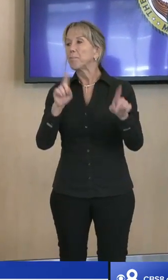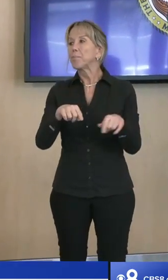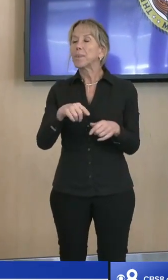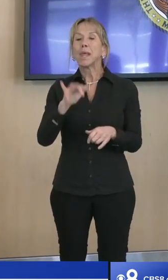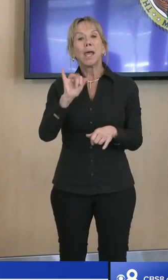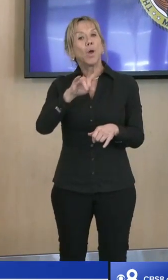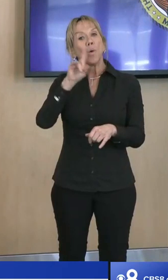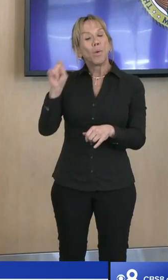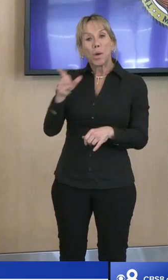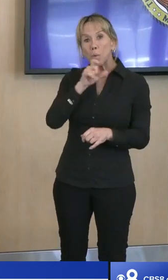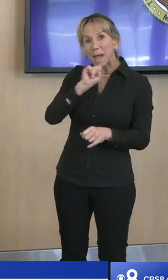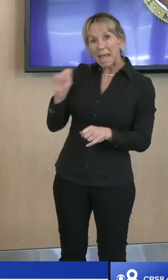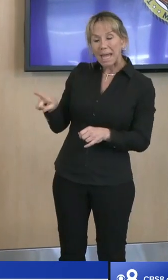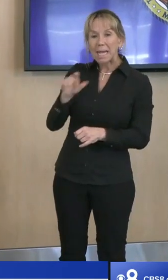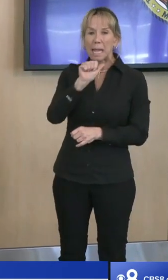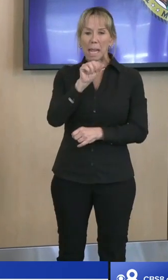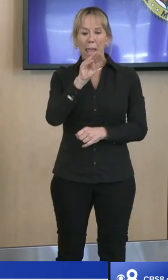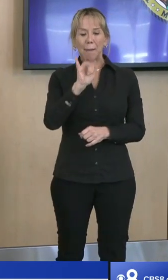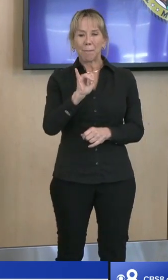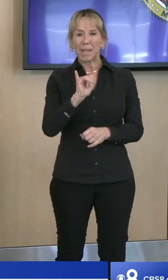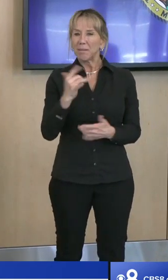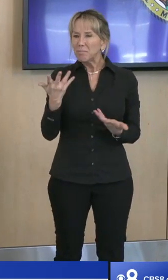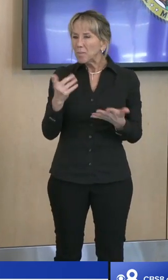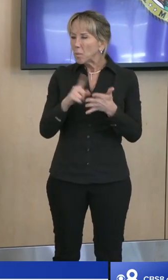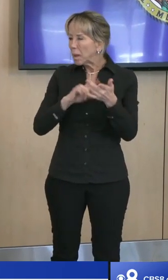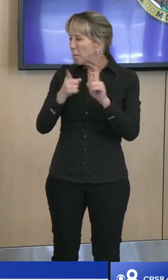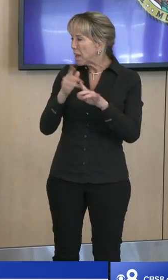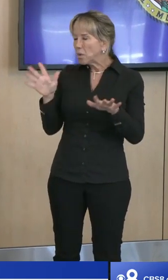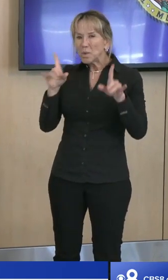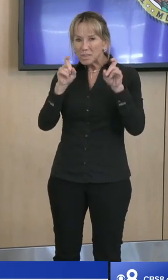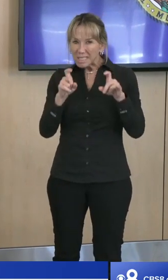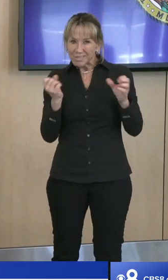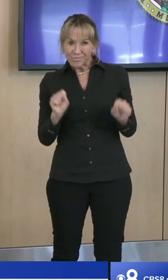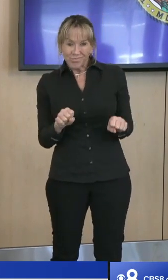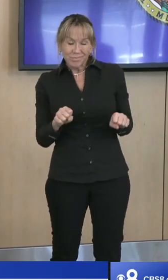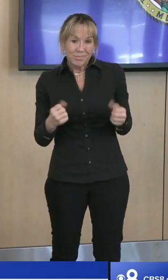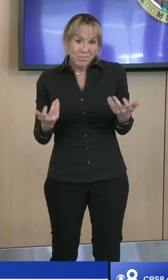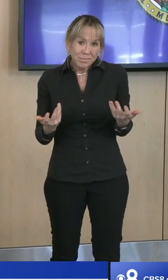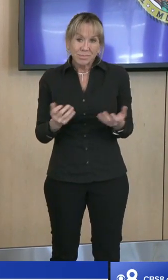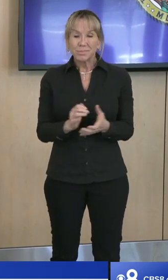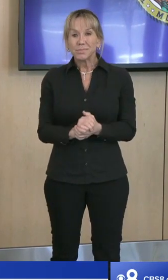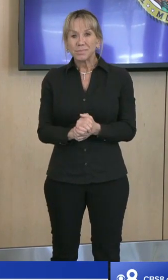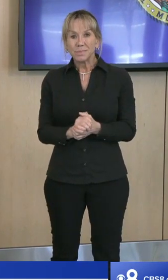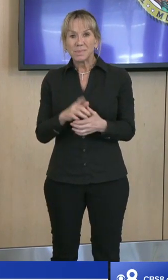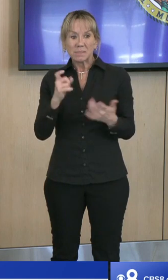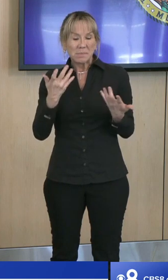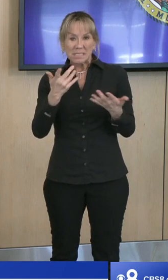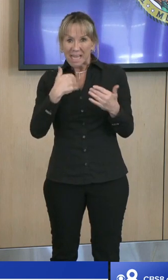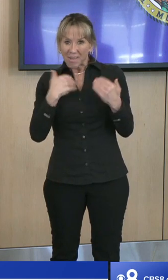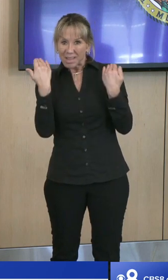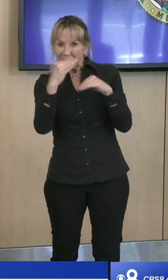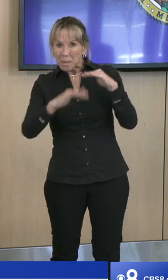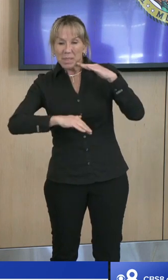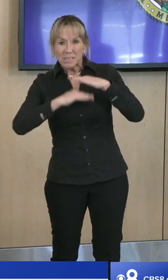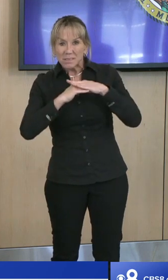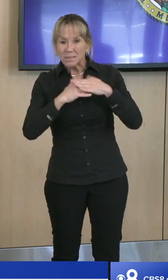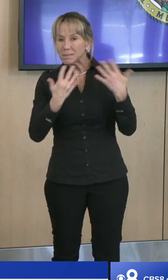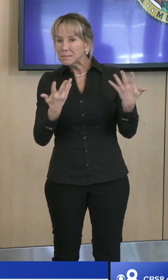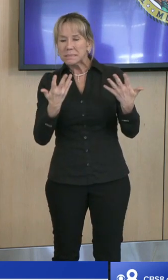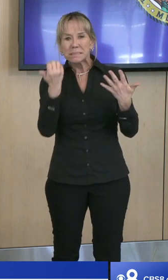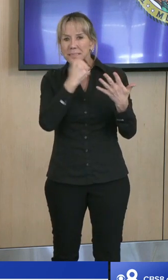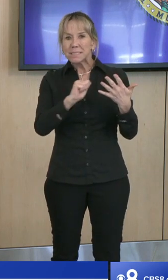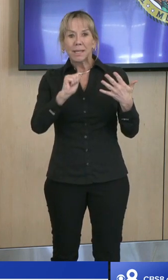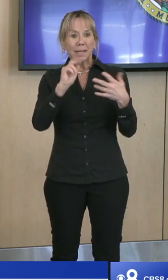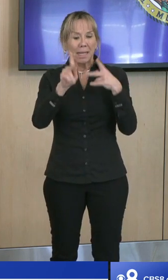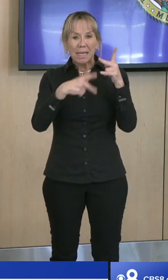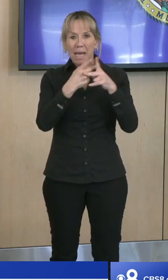from Amy. Can you please tell us about your testing capacity? What is it, and does it have any limitations? Is there any kind